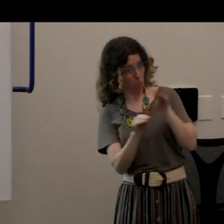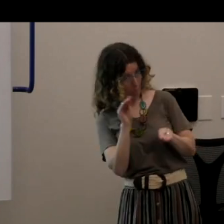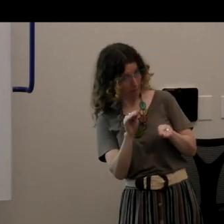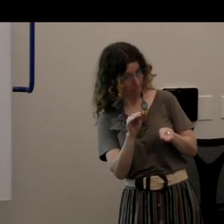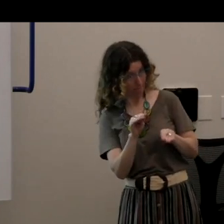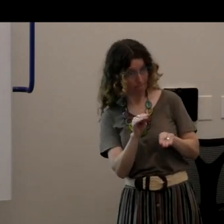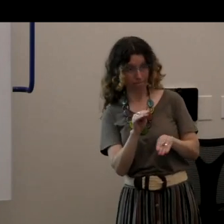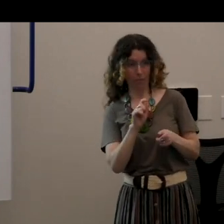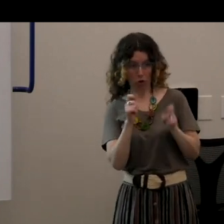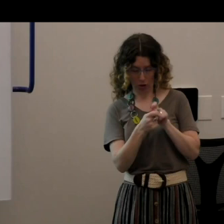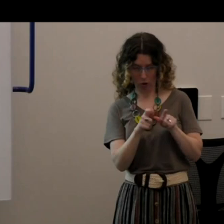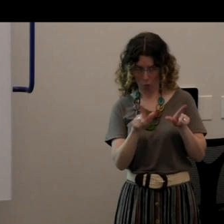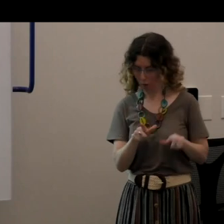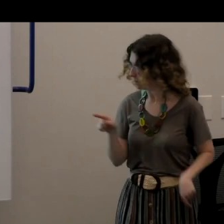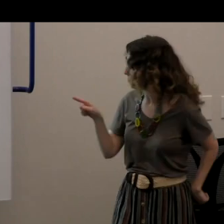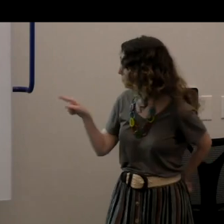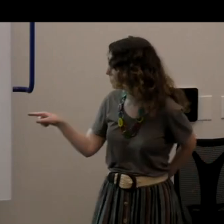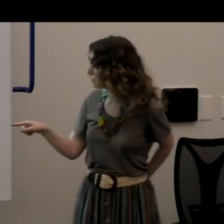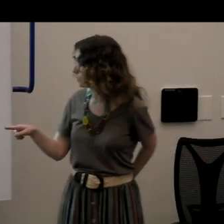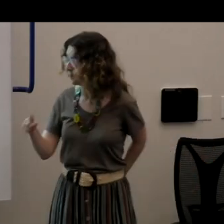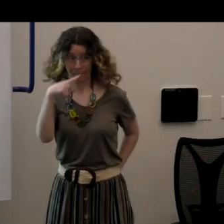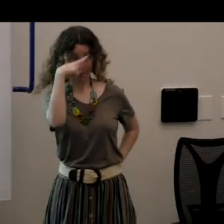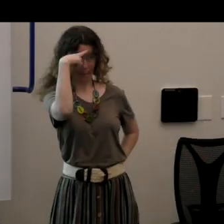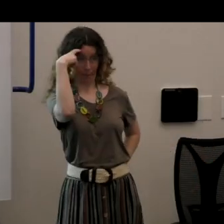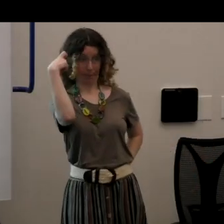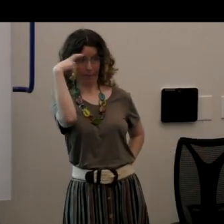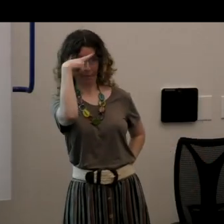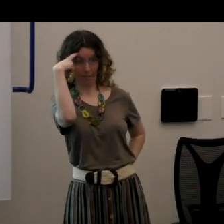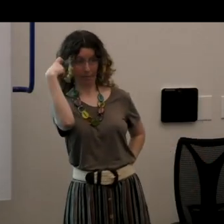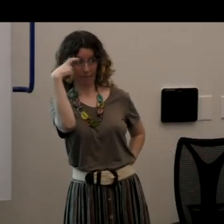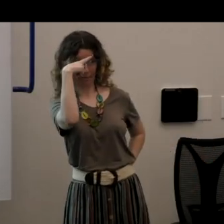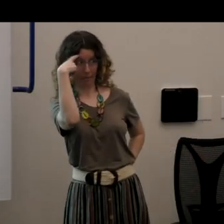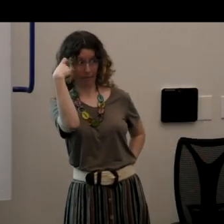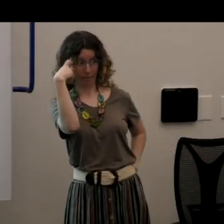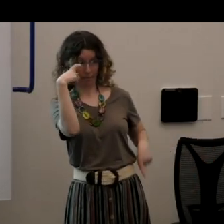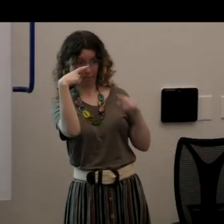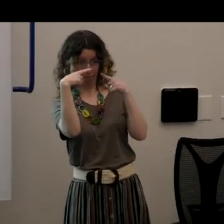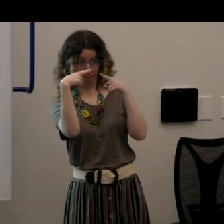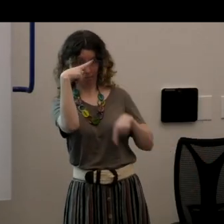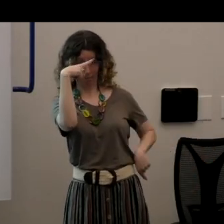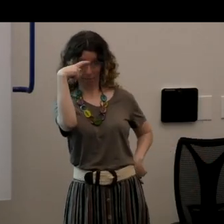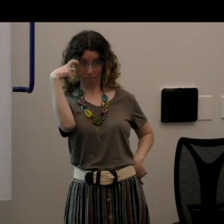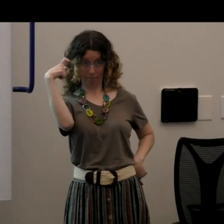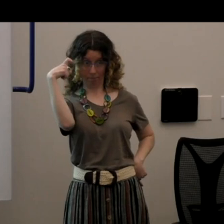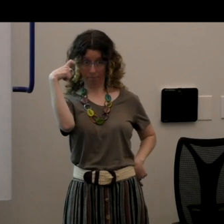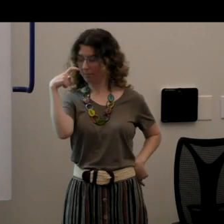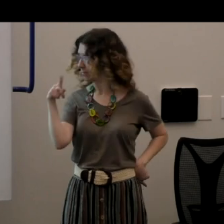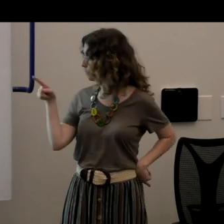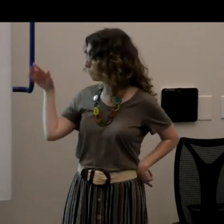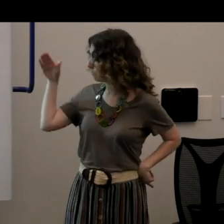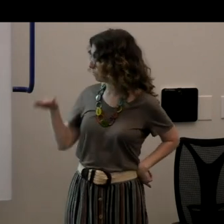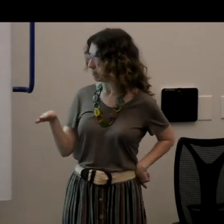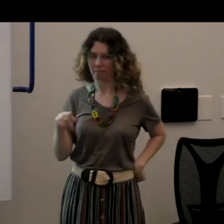hand shape and keep the same movement, but just change the location. So summer at the top of the forehead with his index